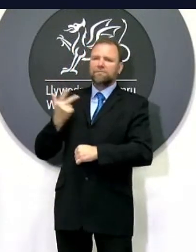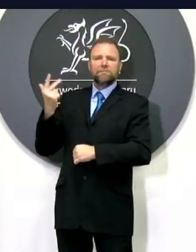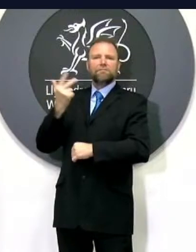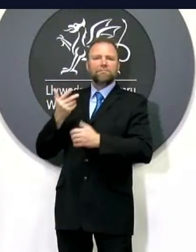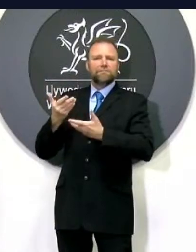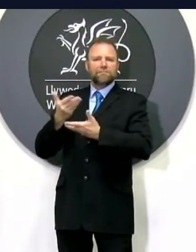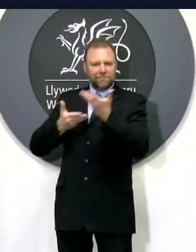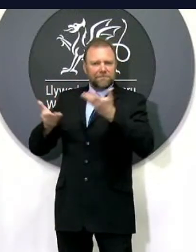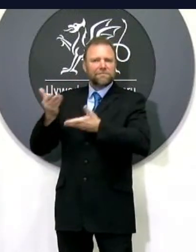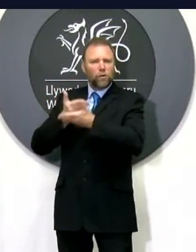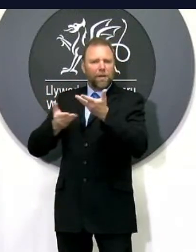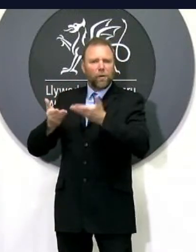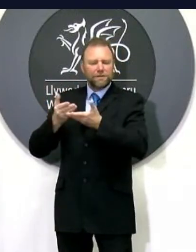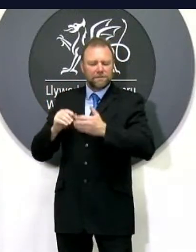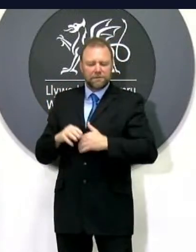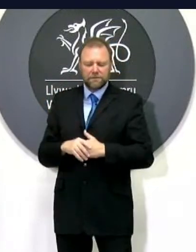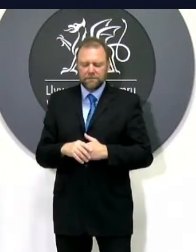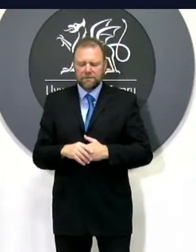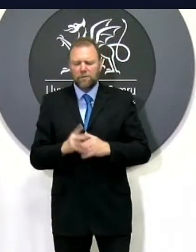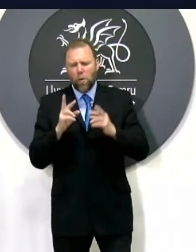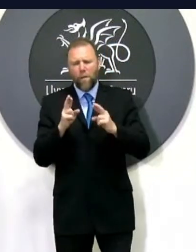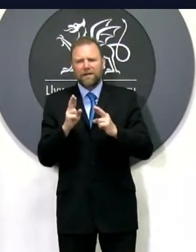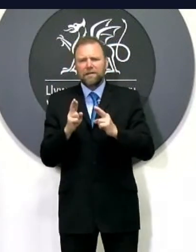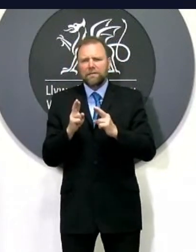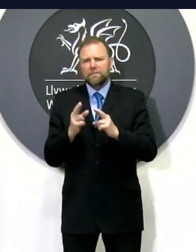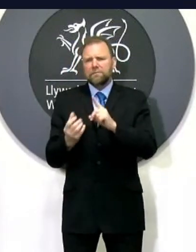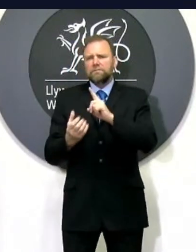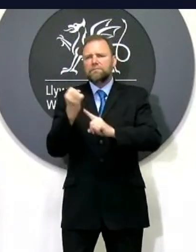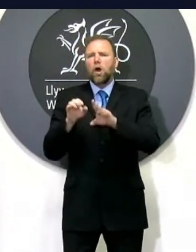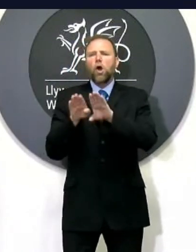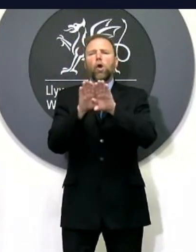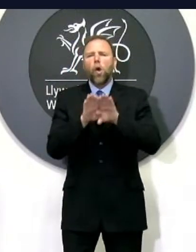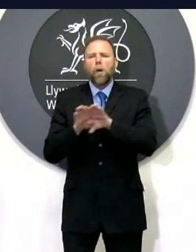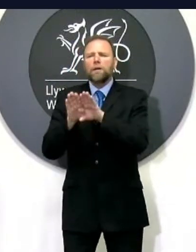complex issues in a way that reaches some common solutions.